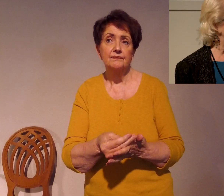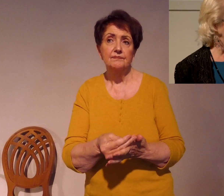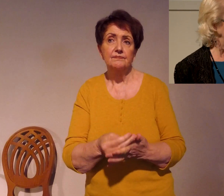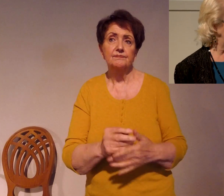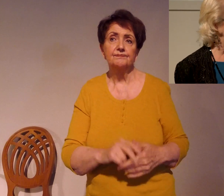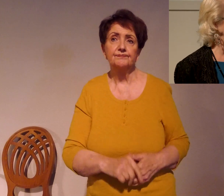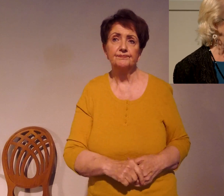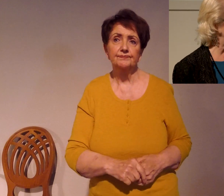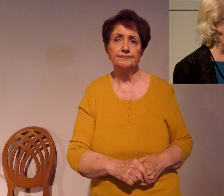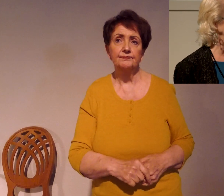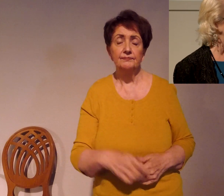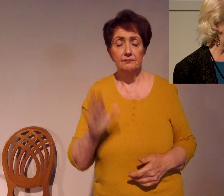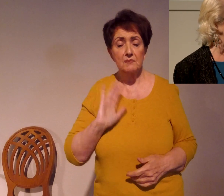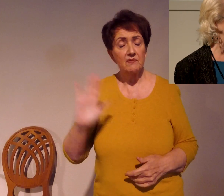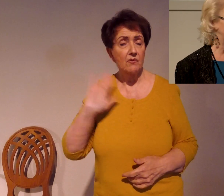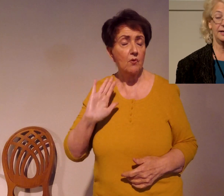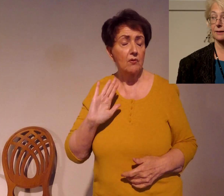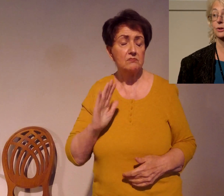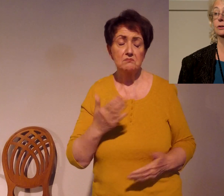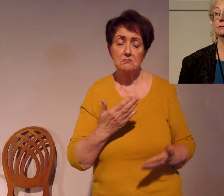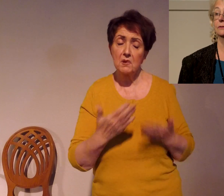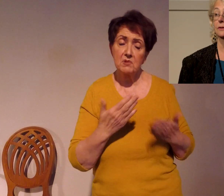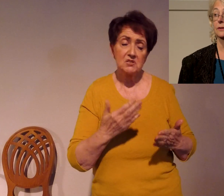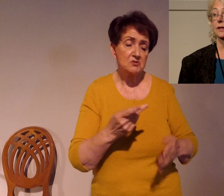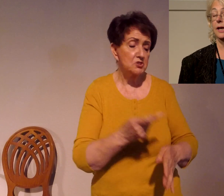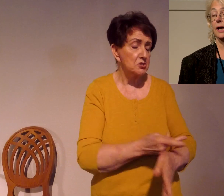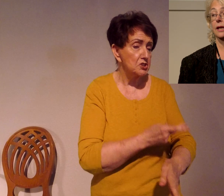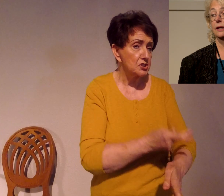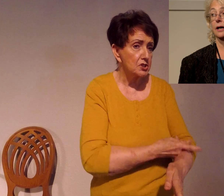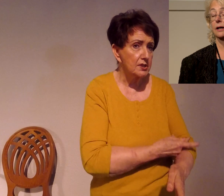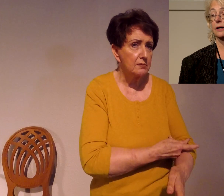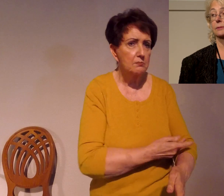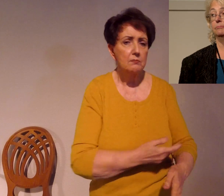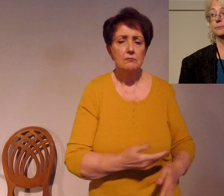Whereas before it might have been sheep and cattle and camel and